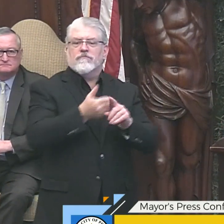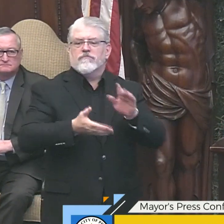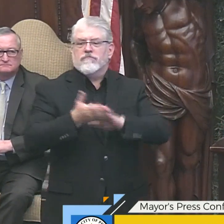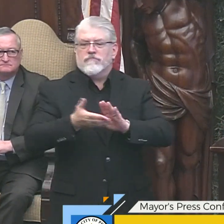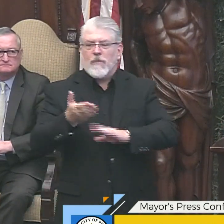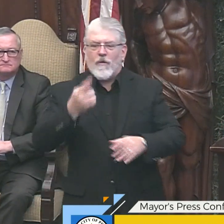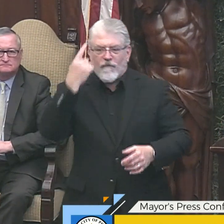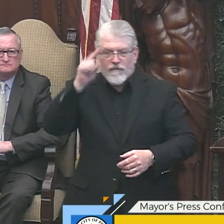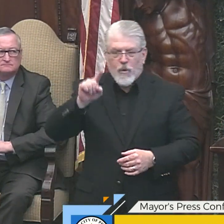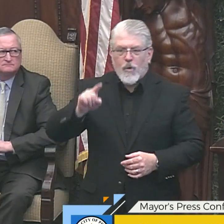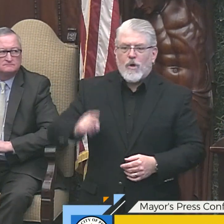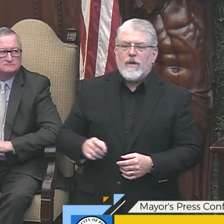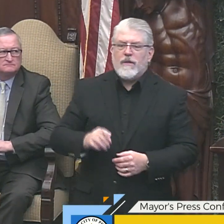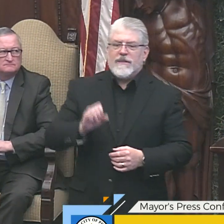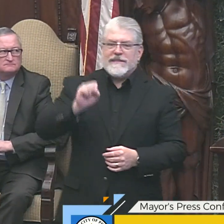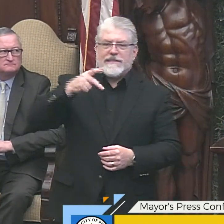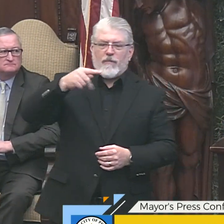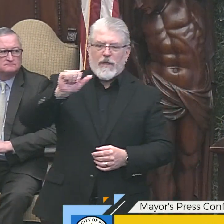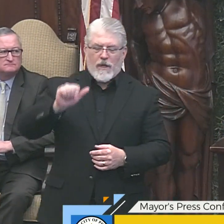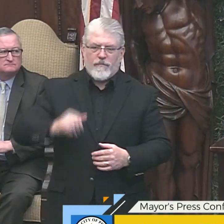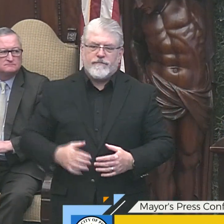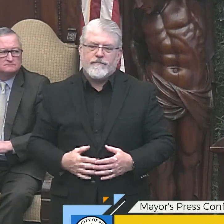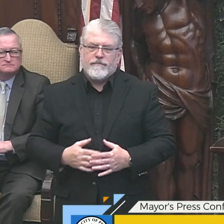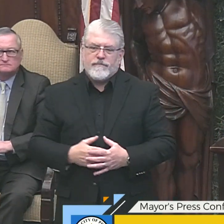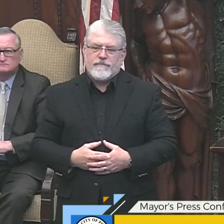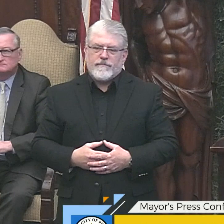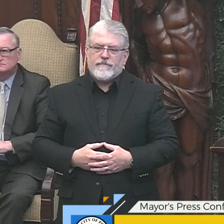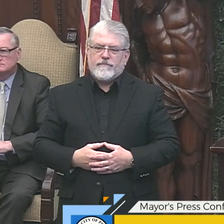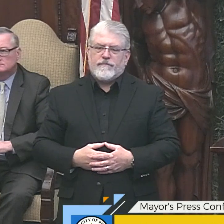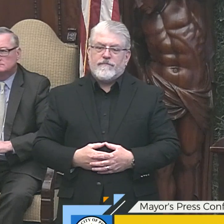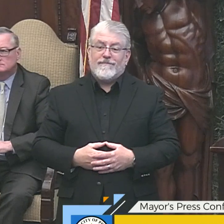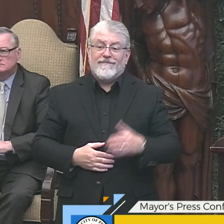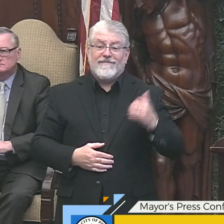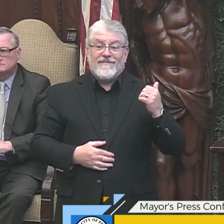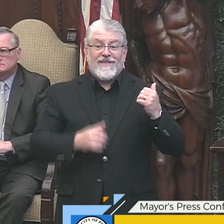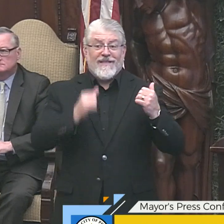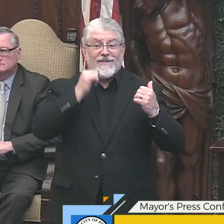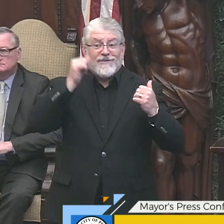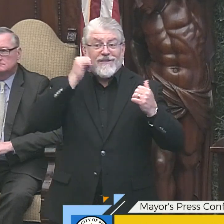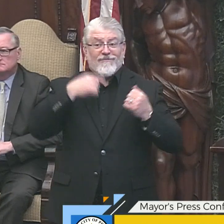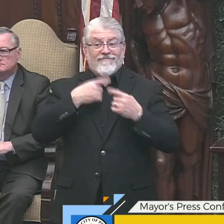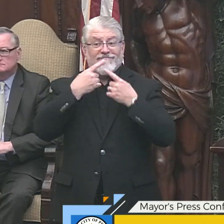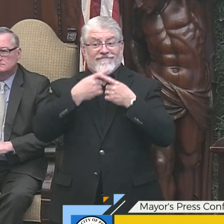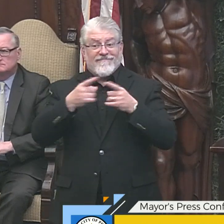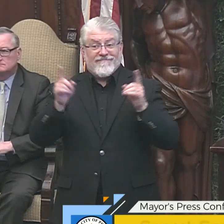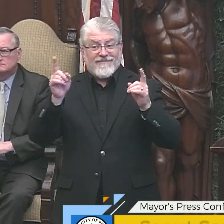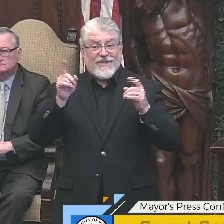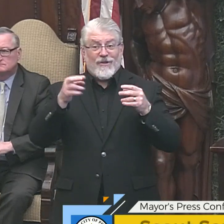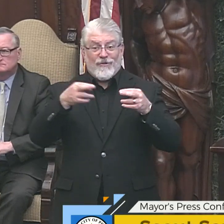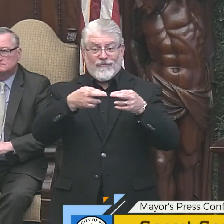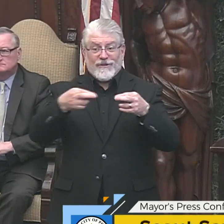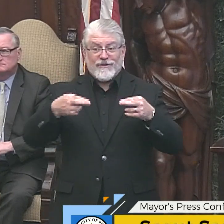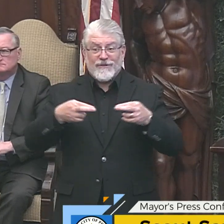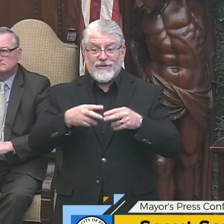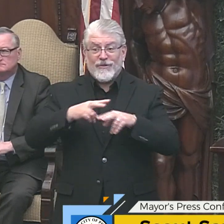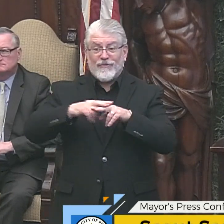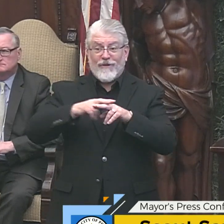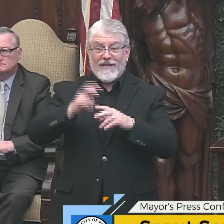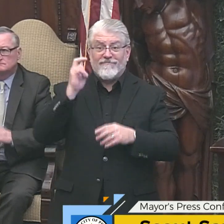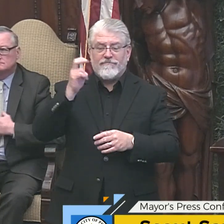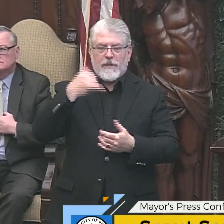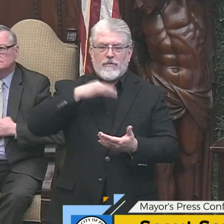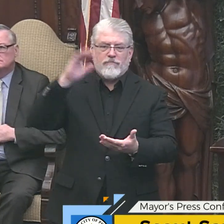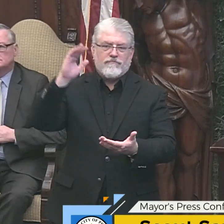So yesterday, we announced that we would reduce our regional rail service by 25%. We did that